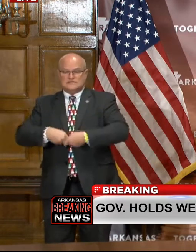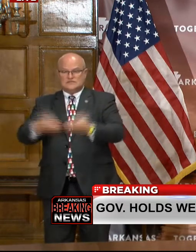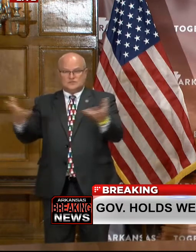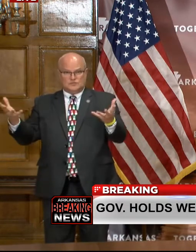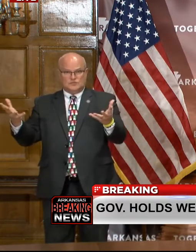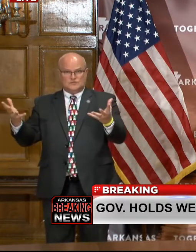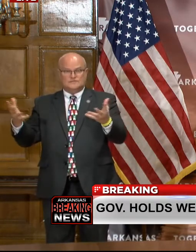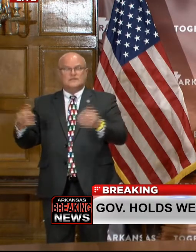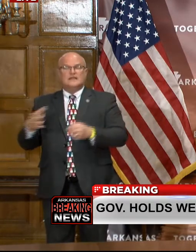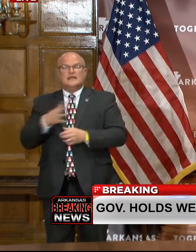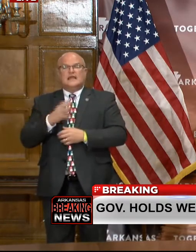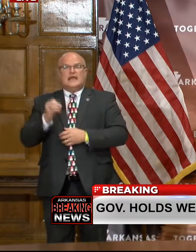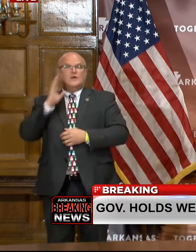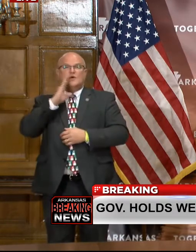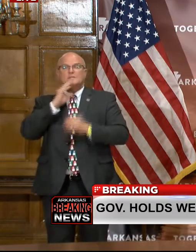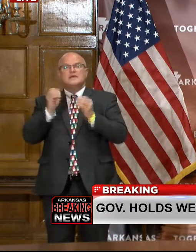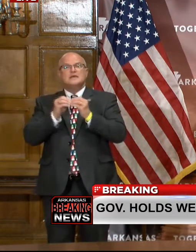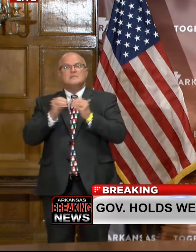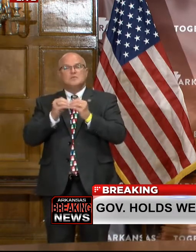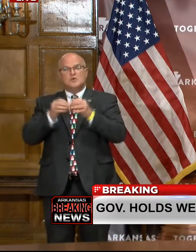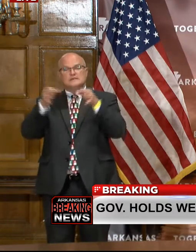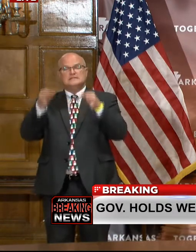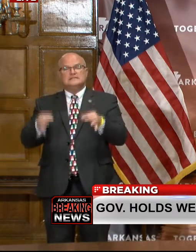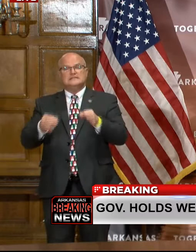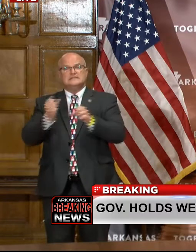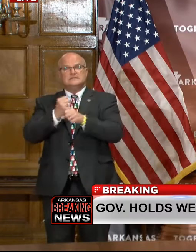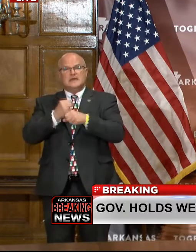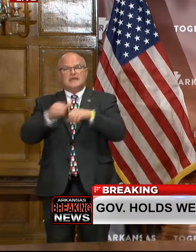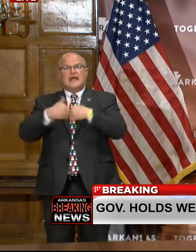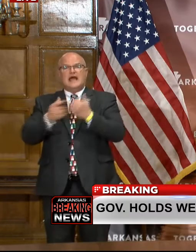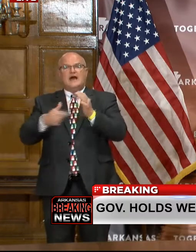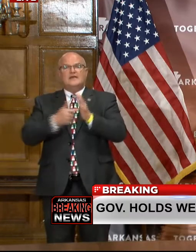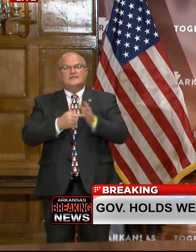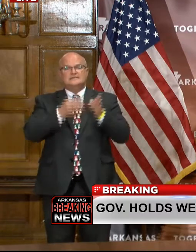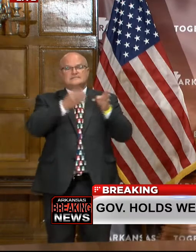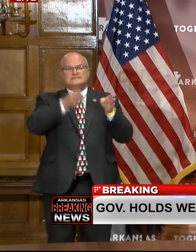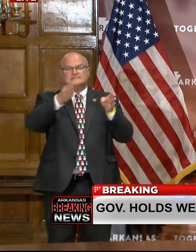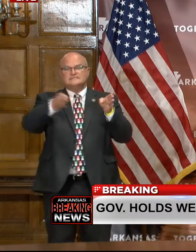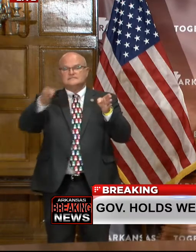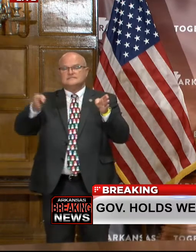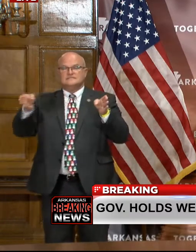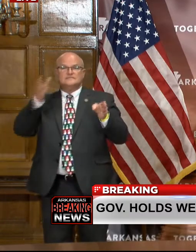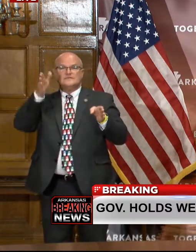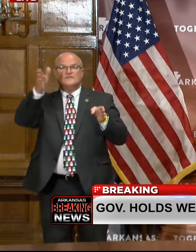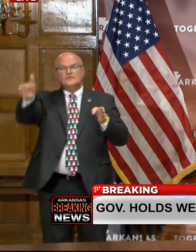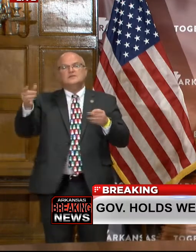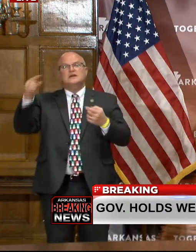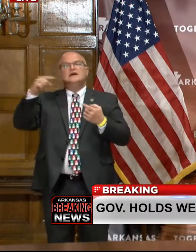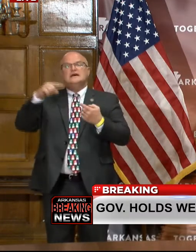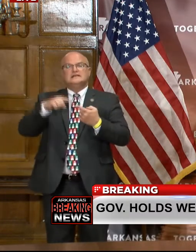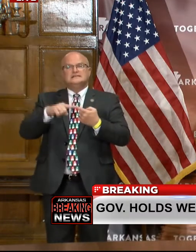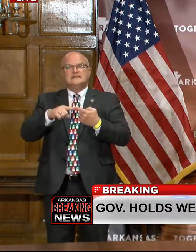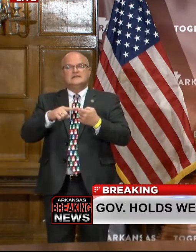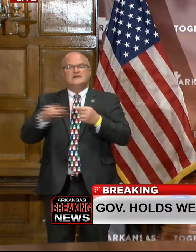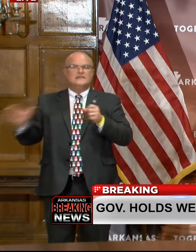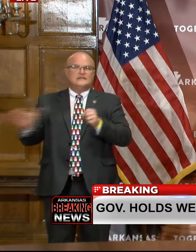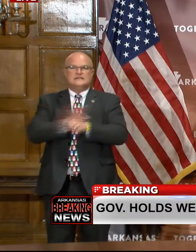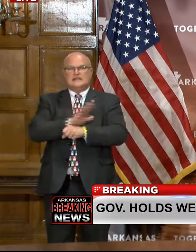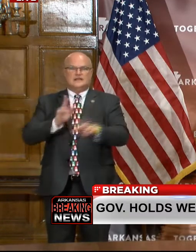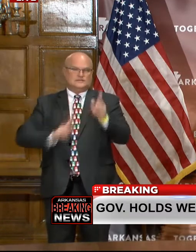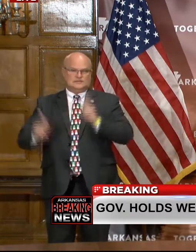distribution, and there'll be more decisions made as to how this flows into the future until it gets to the entire